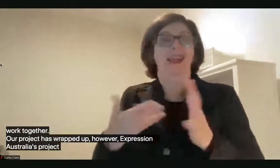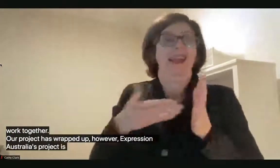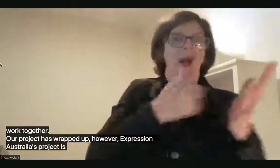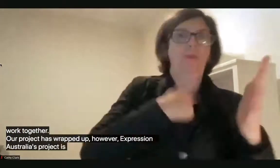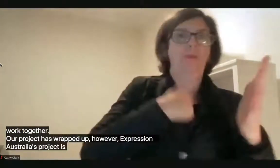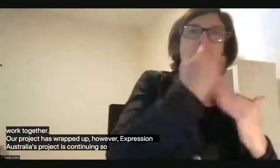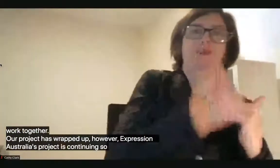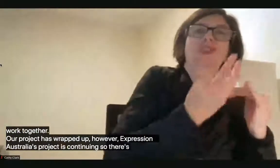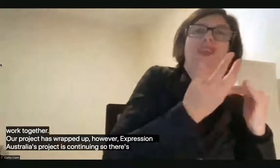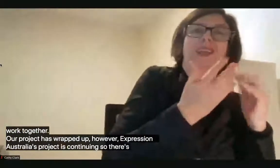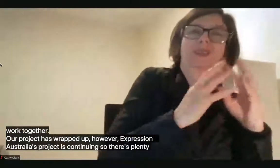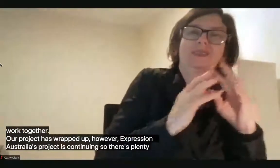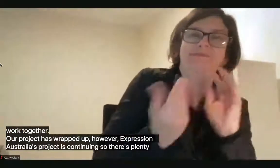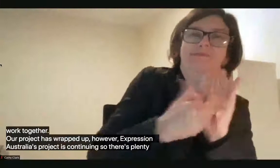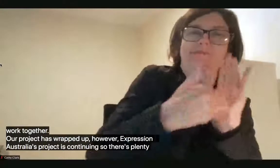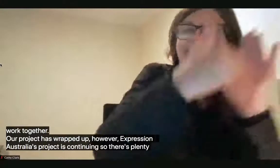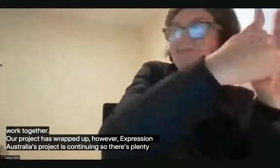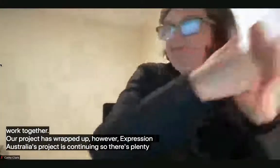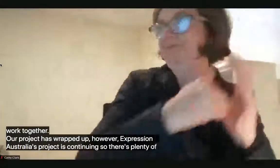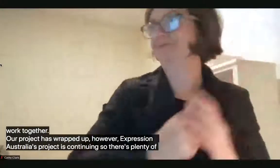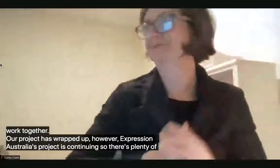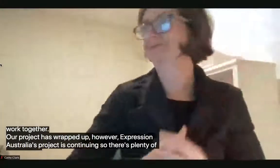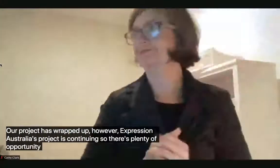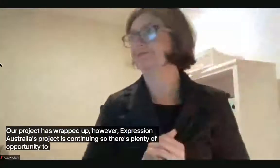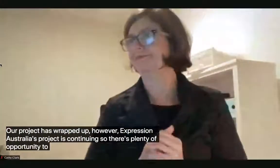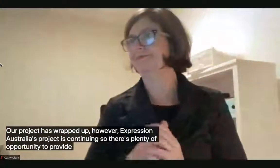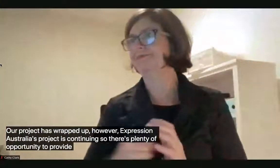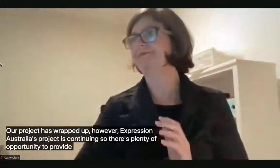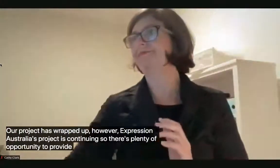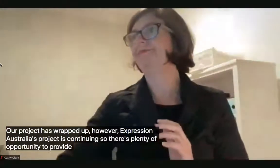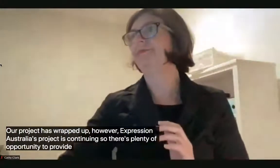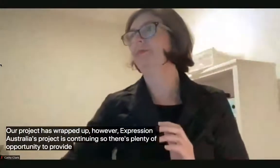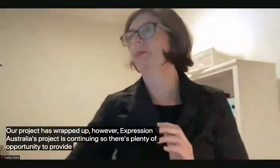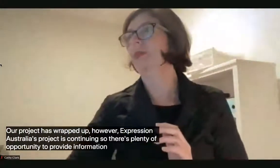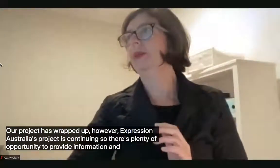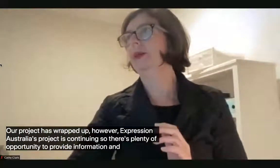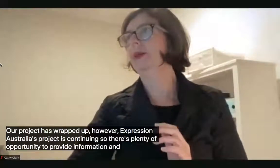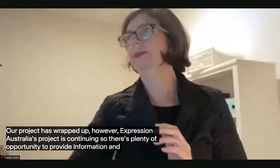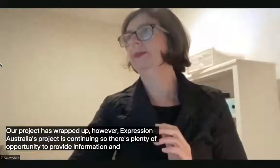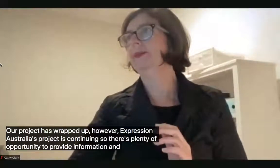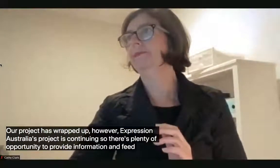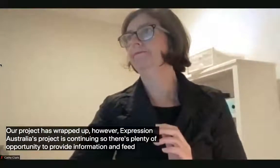information and feed into one another to really assist the project grow and develop.